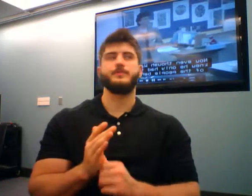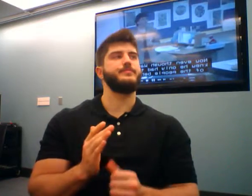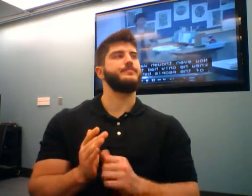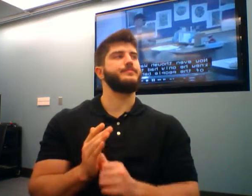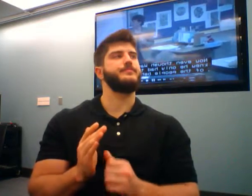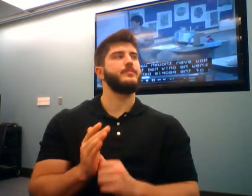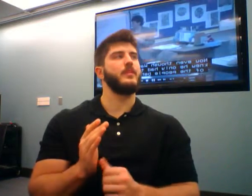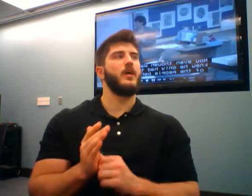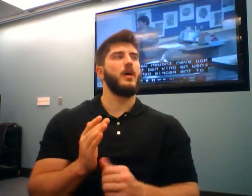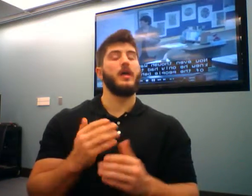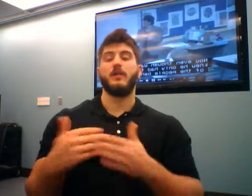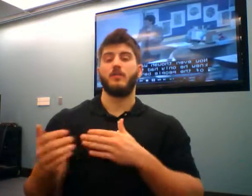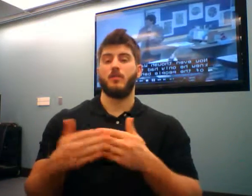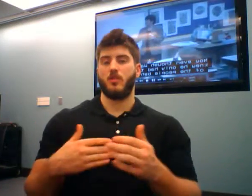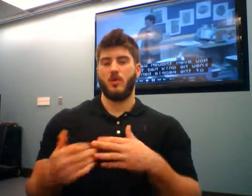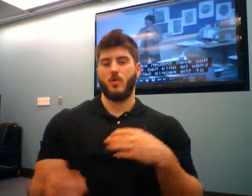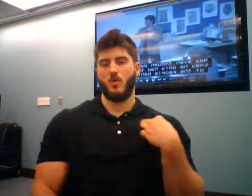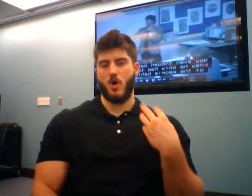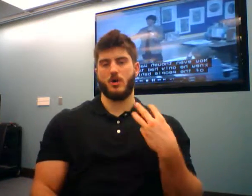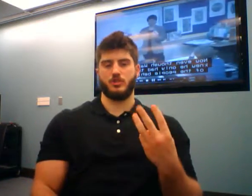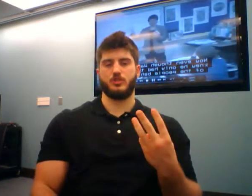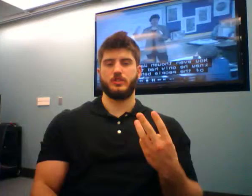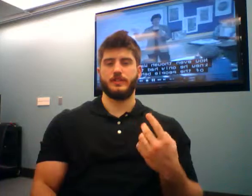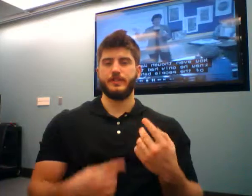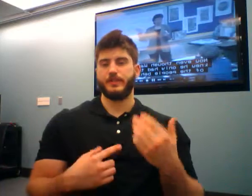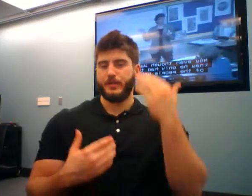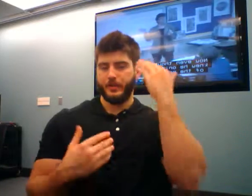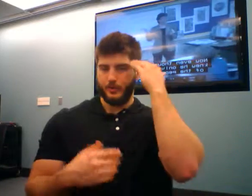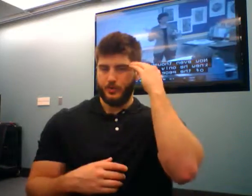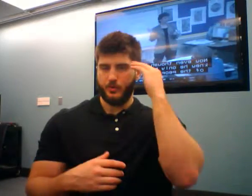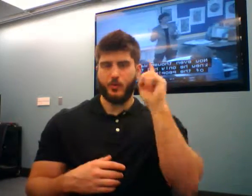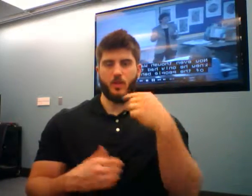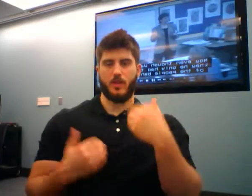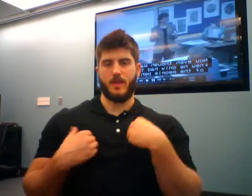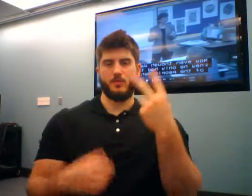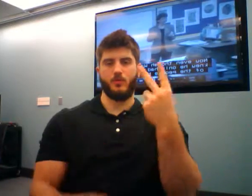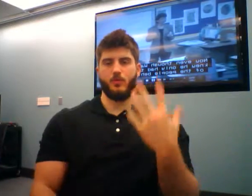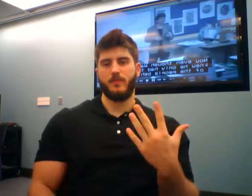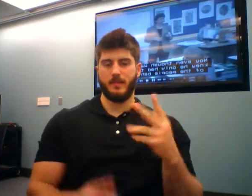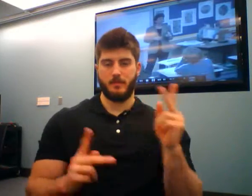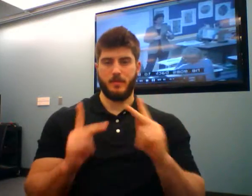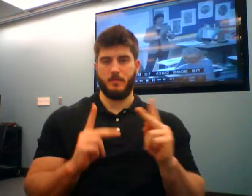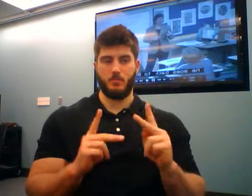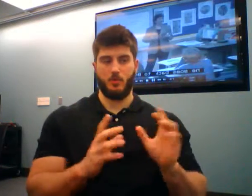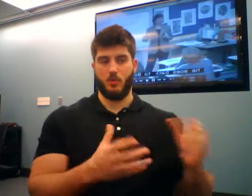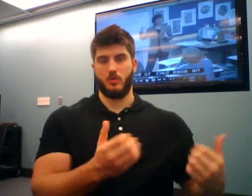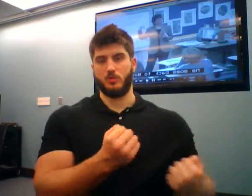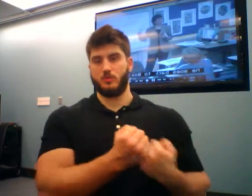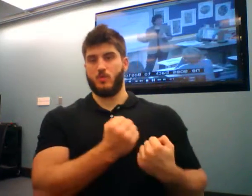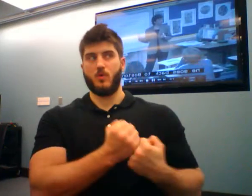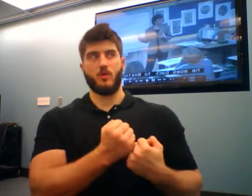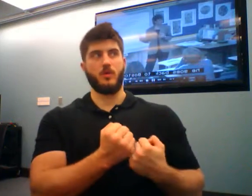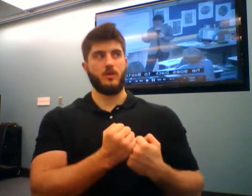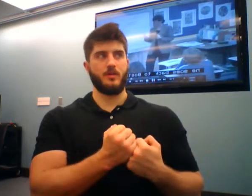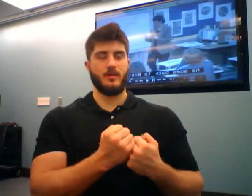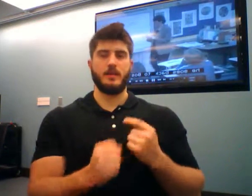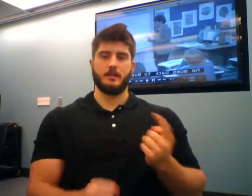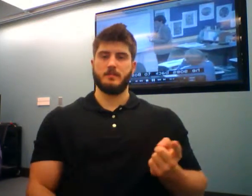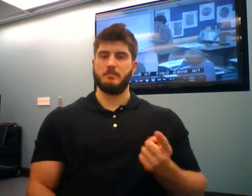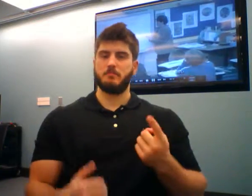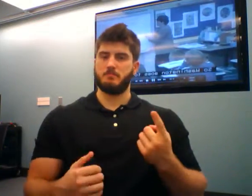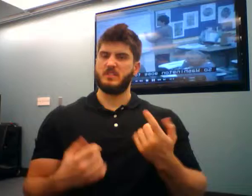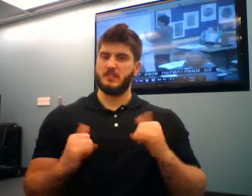Now, even though Washington knew he only had 2/5 of the people behind him, he goes back to